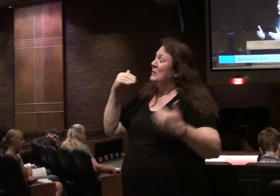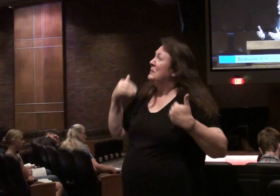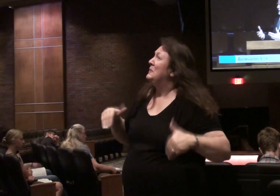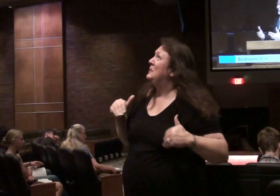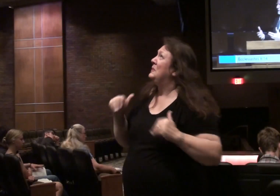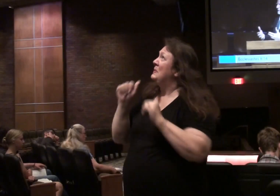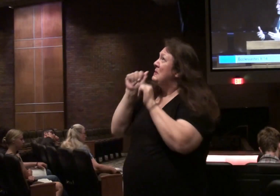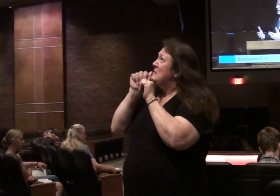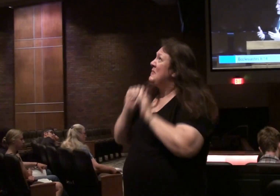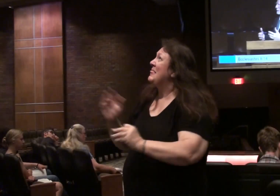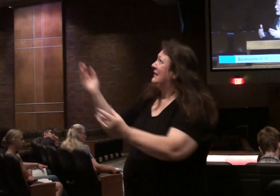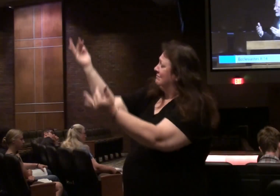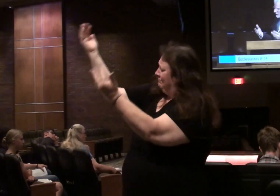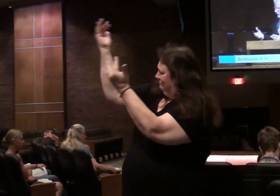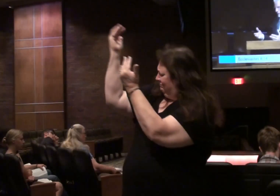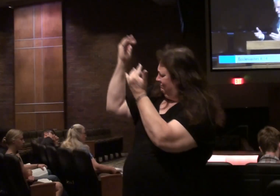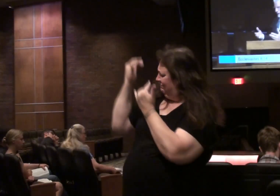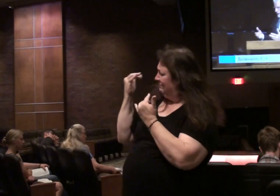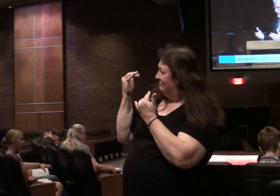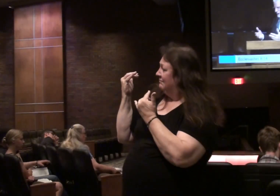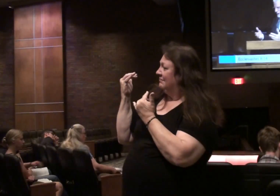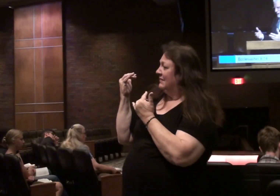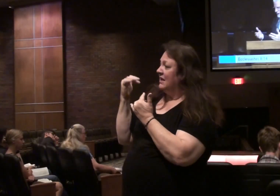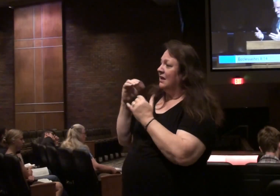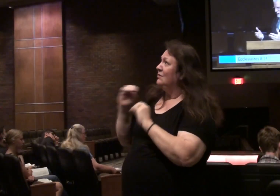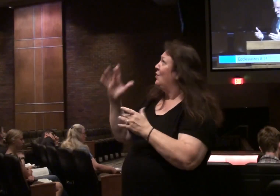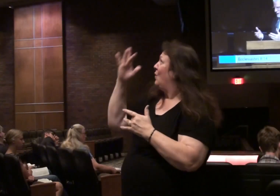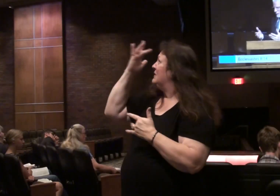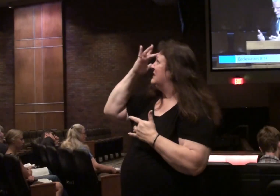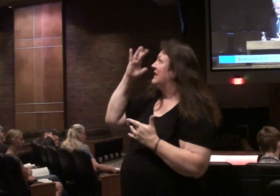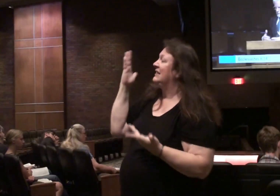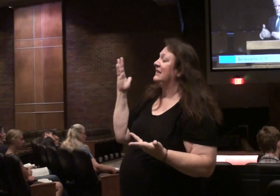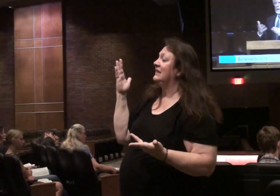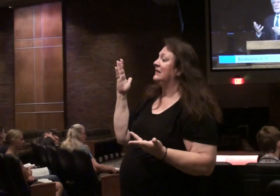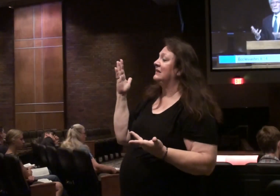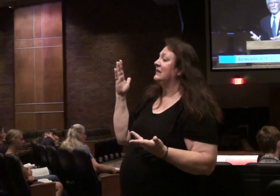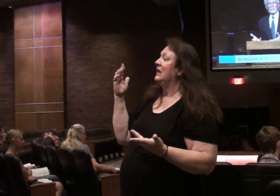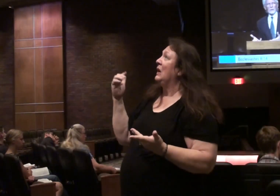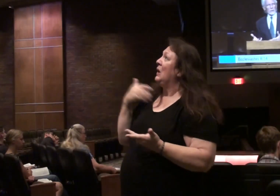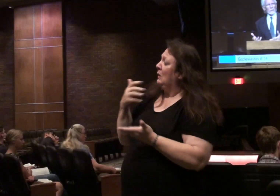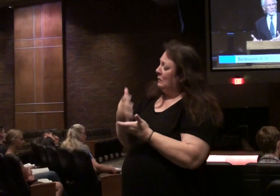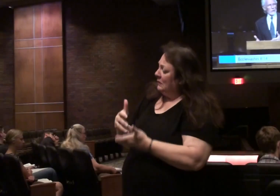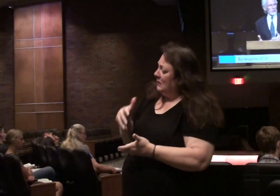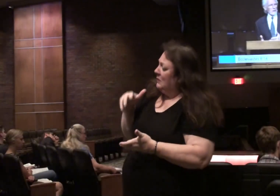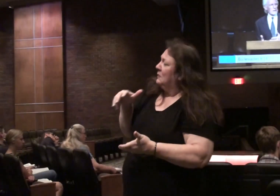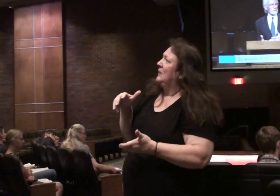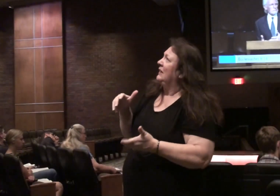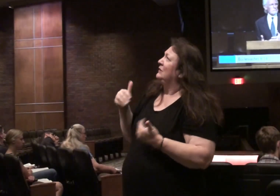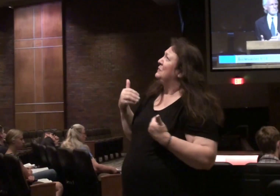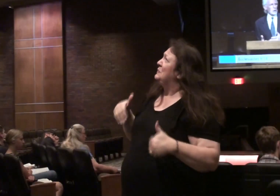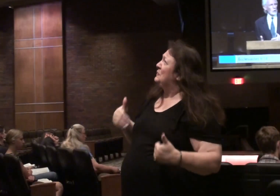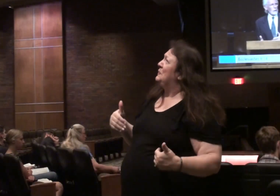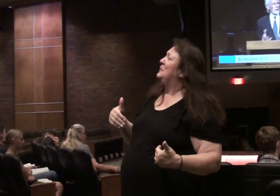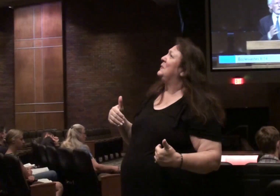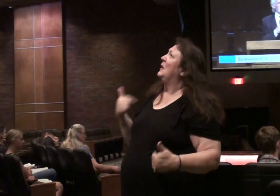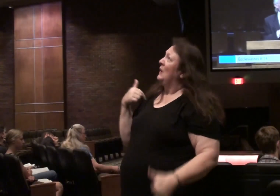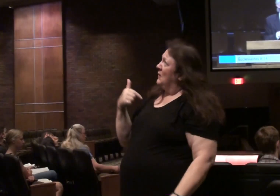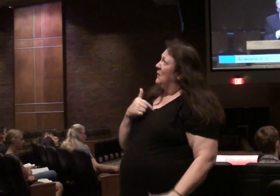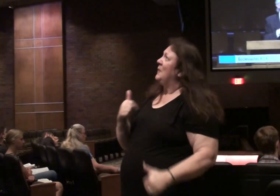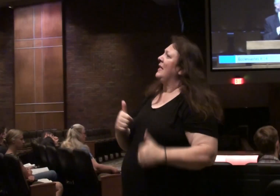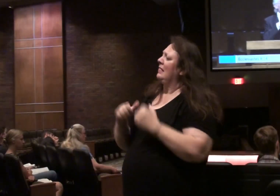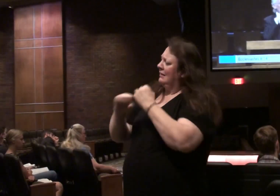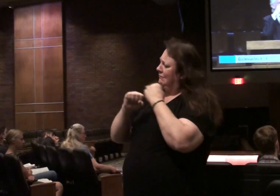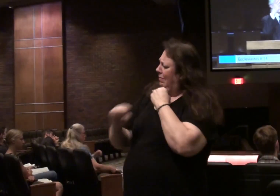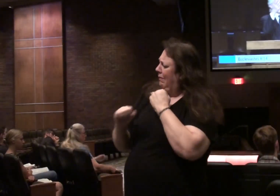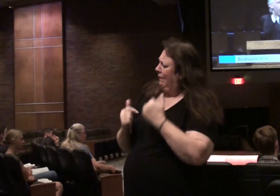obvious blessings. We didn't get sick. We prospered materially. We lived